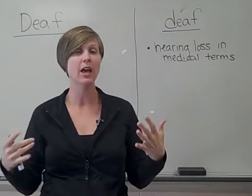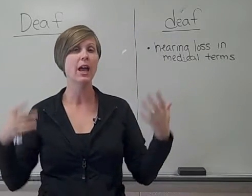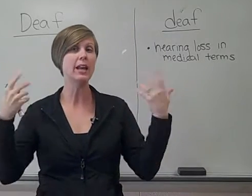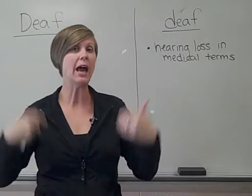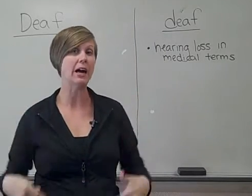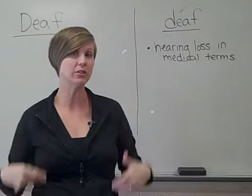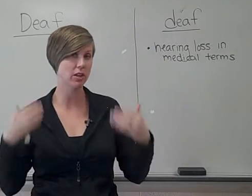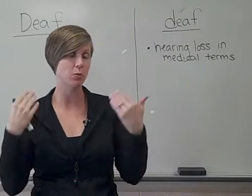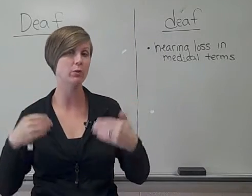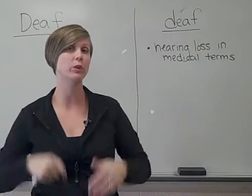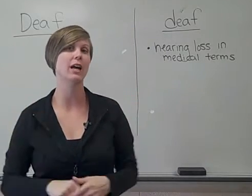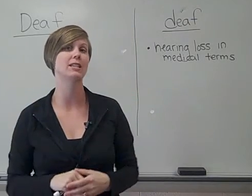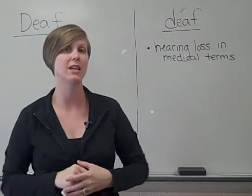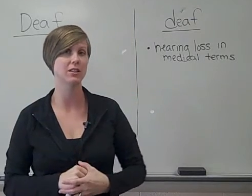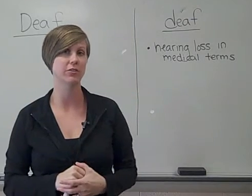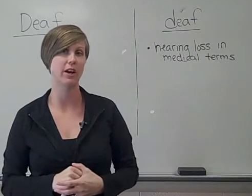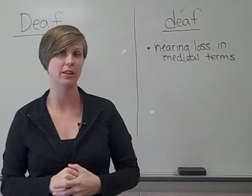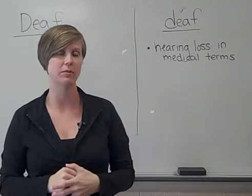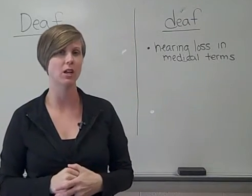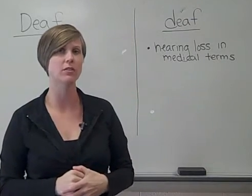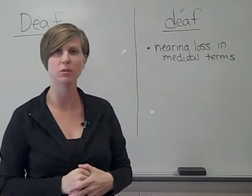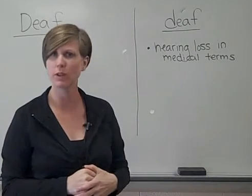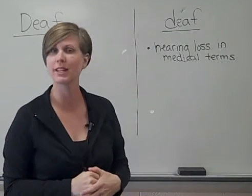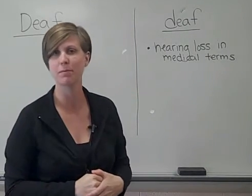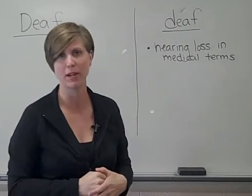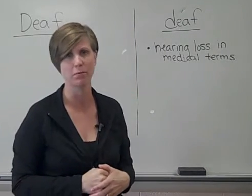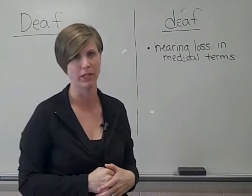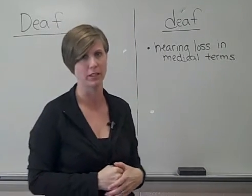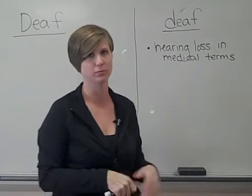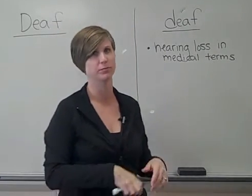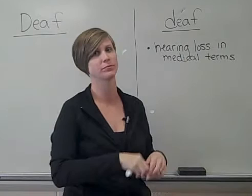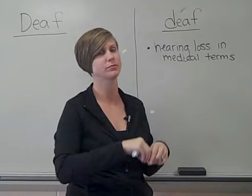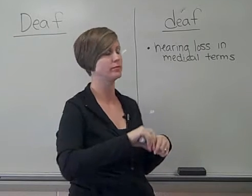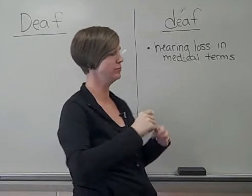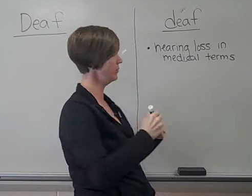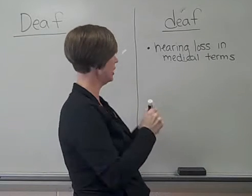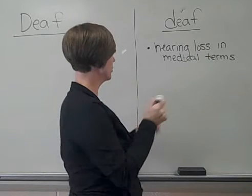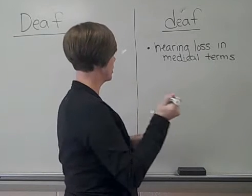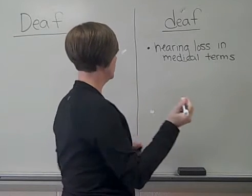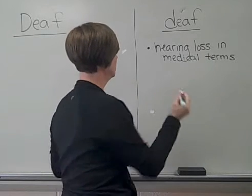and how someone would identify themselves and what that might mean. So,